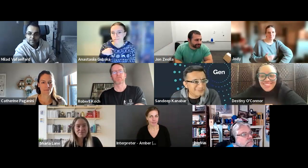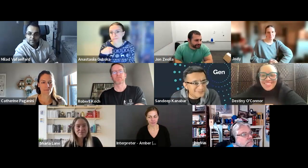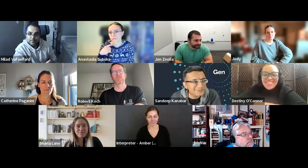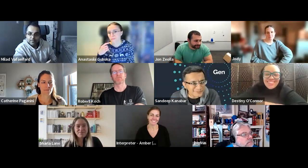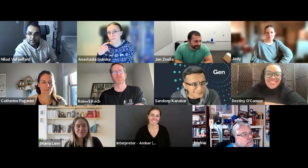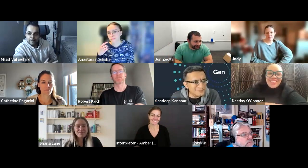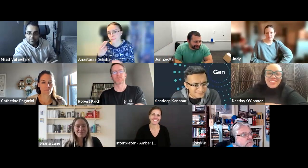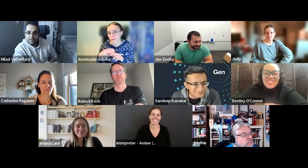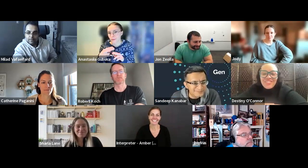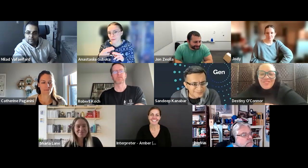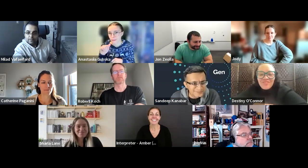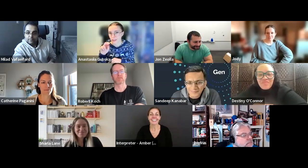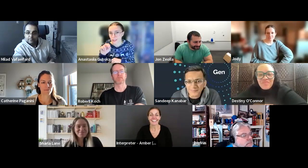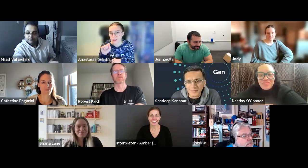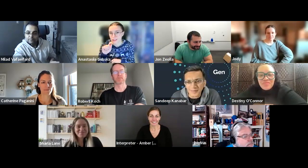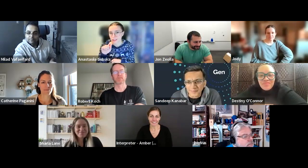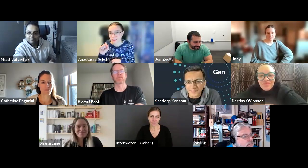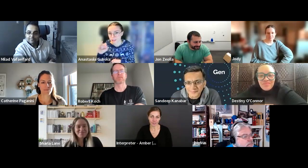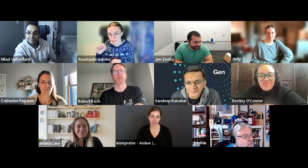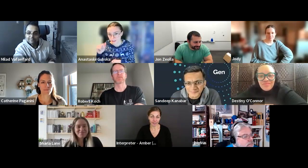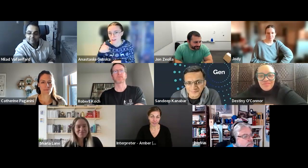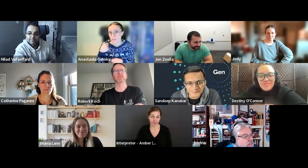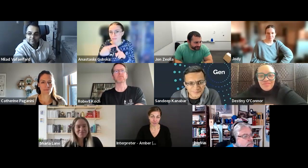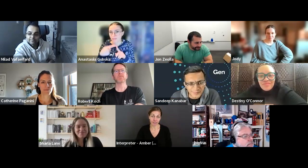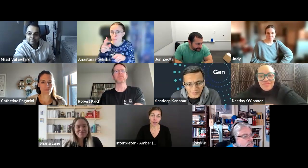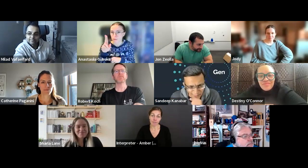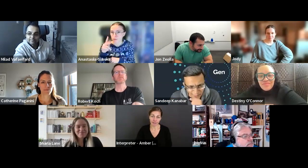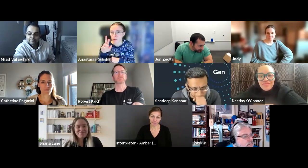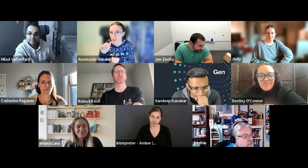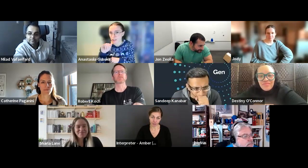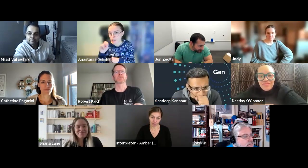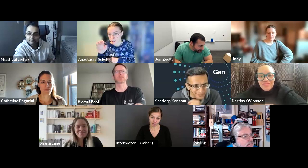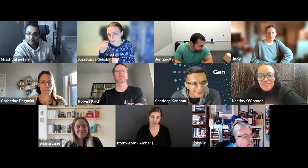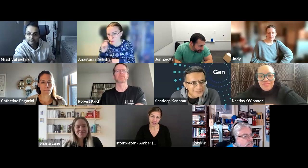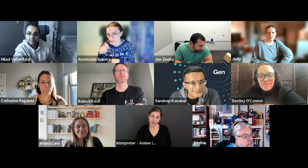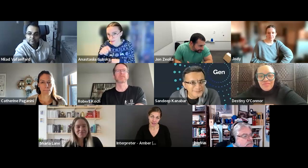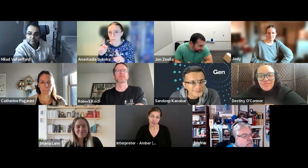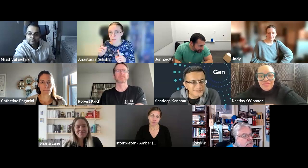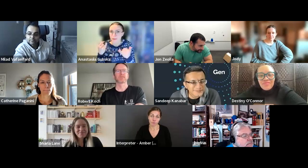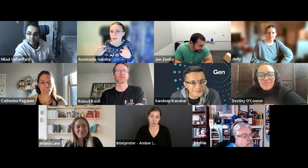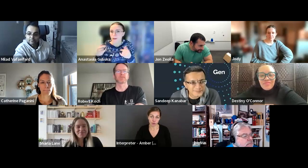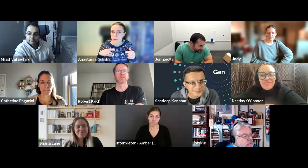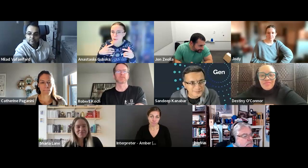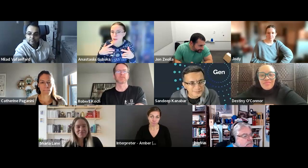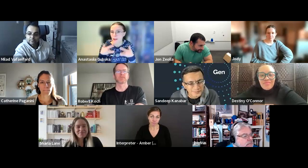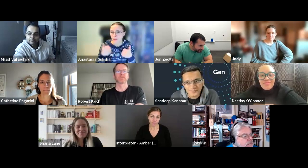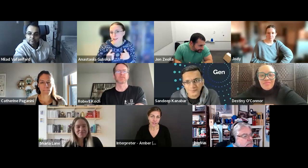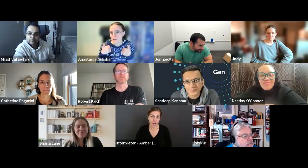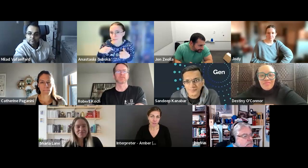Hi, Amy June. And Anastasia says, I'm Anastasia. I'm from